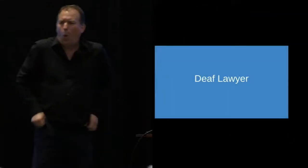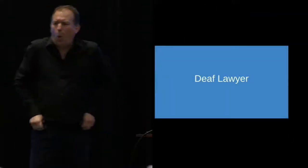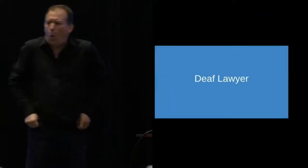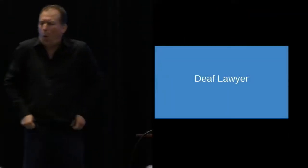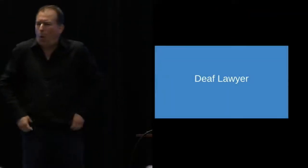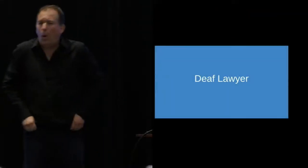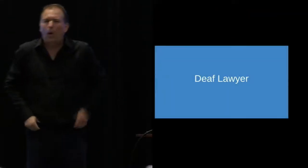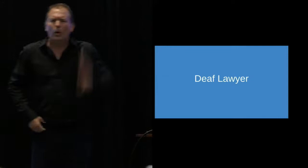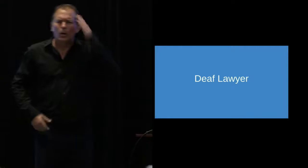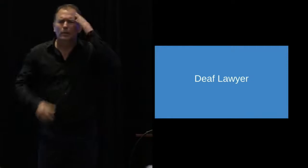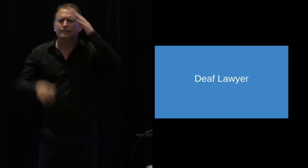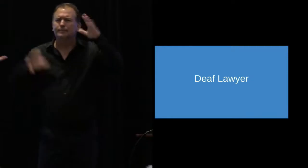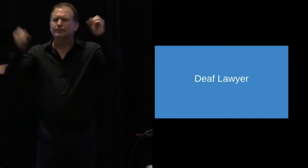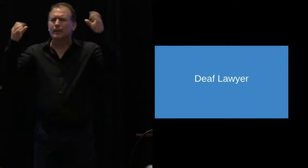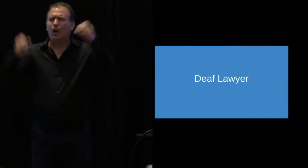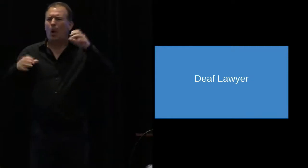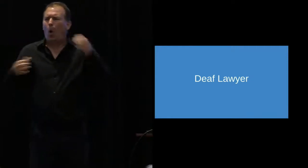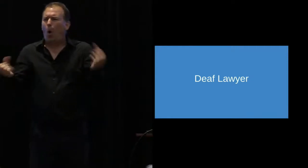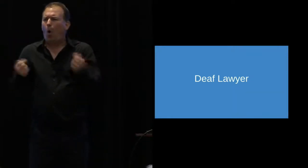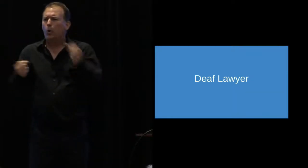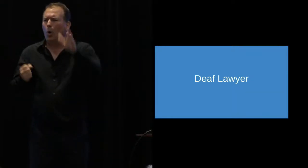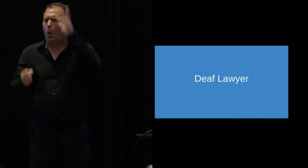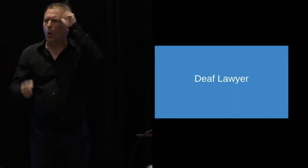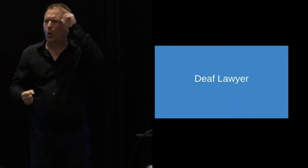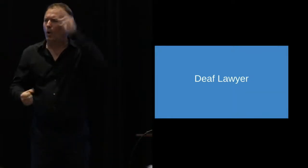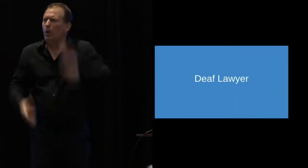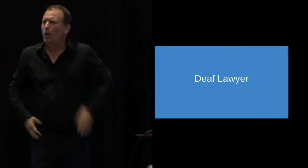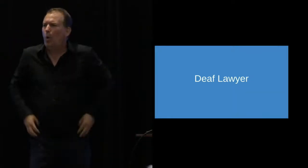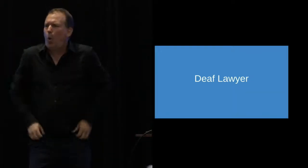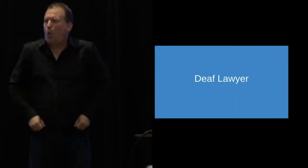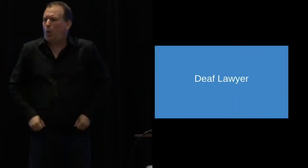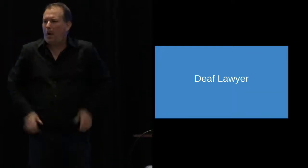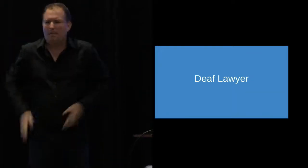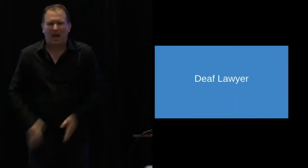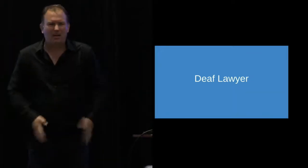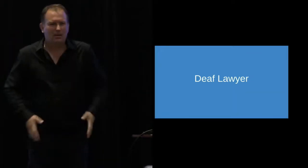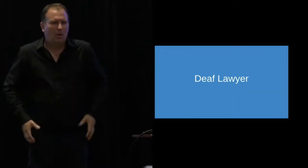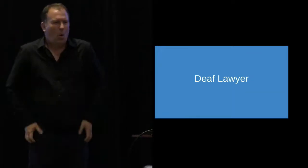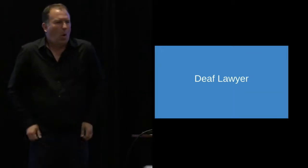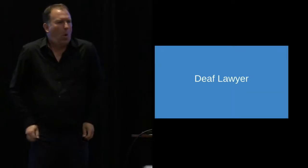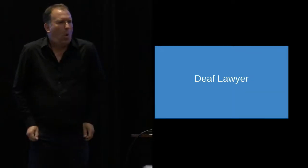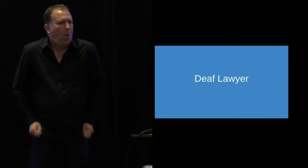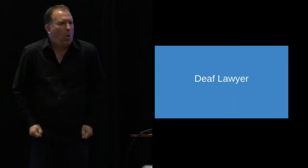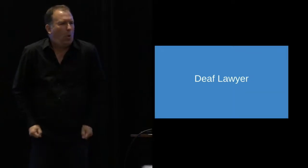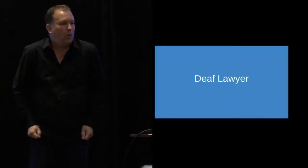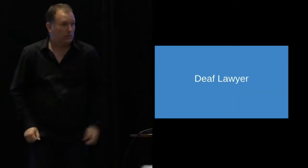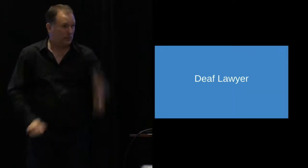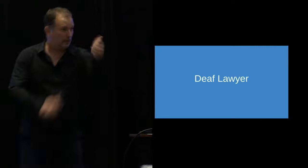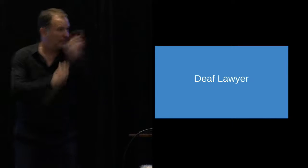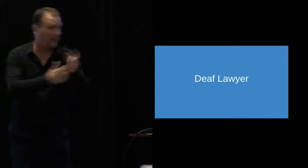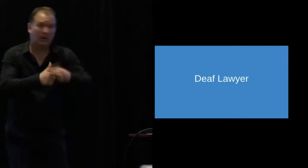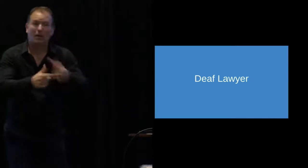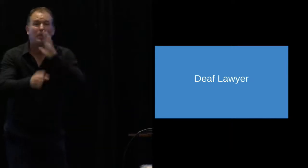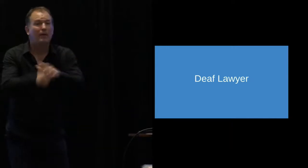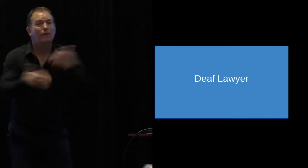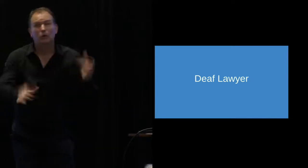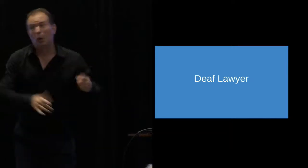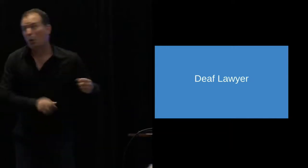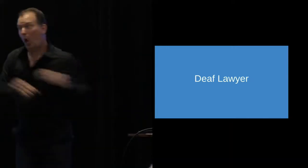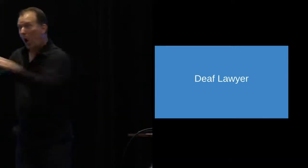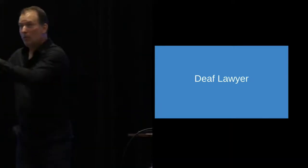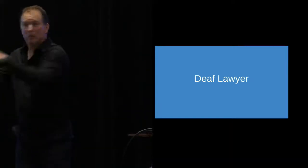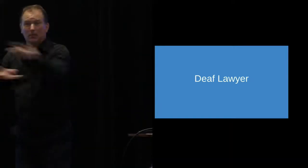on to your horses. I know we always say that, hold on to your horses, but in ASL we say, hold on to your